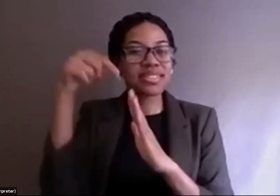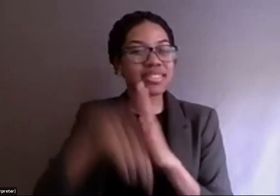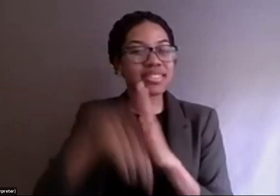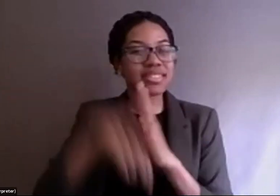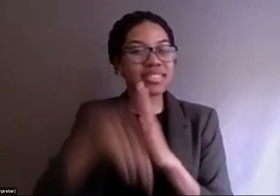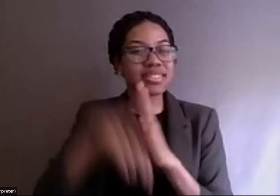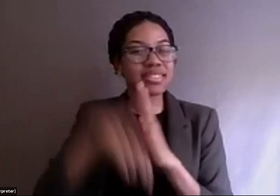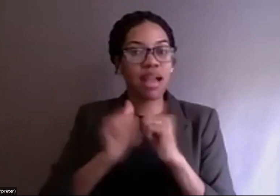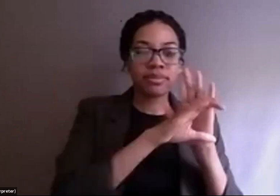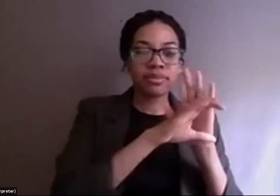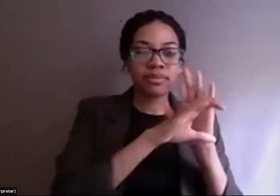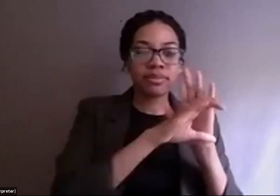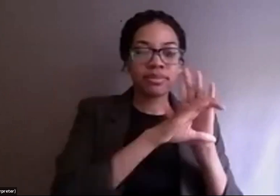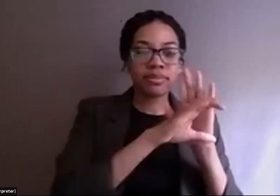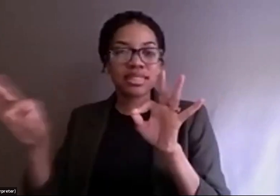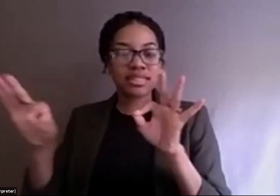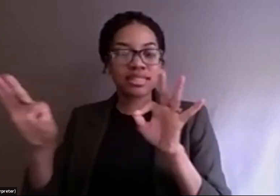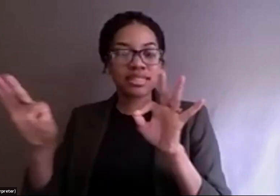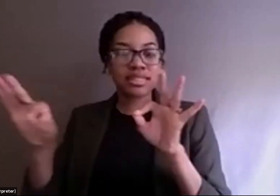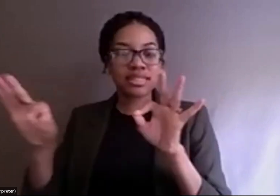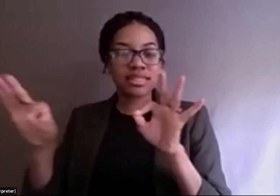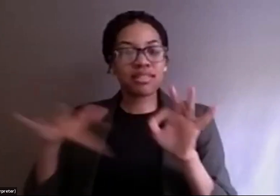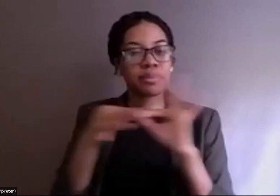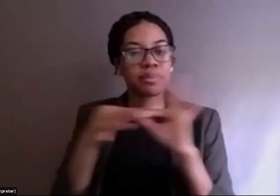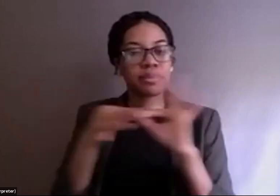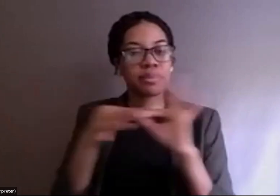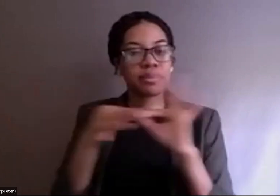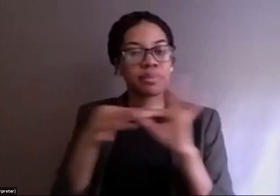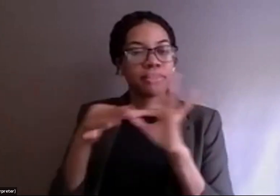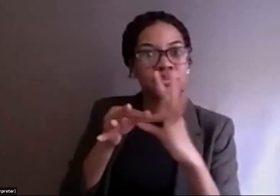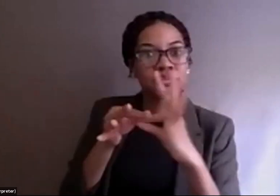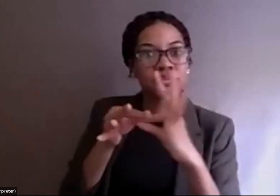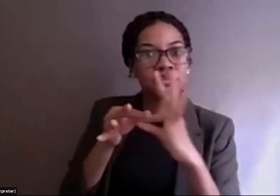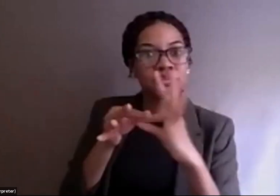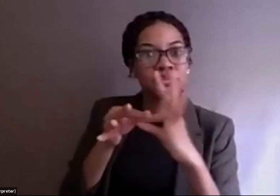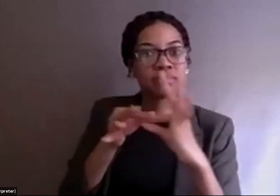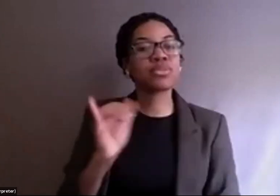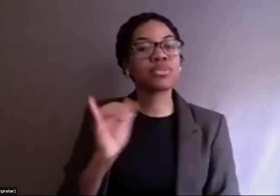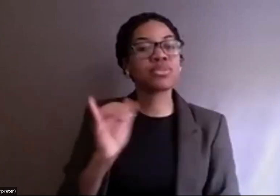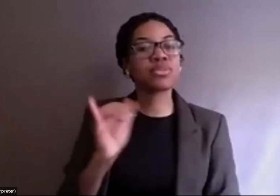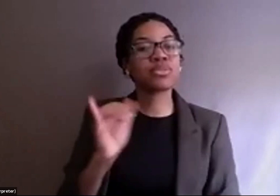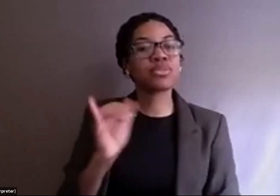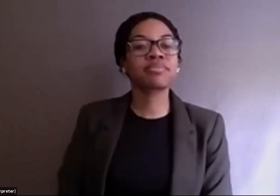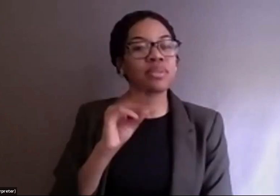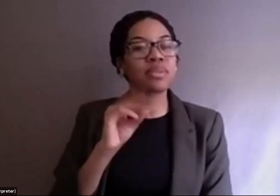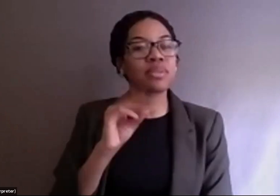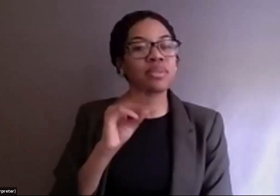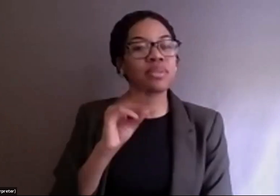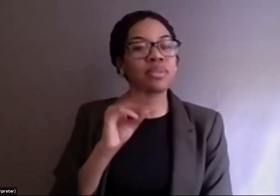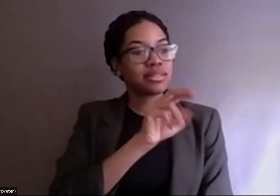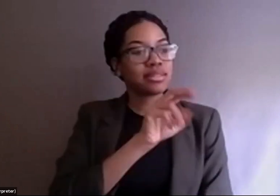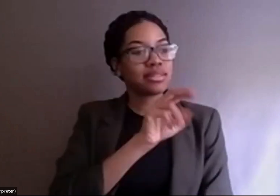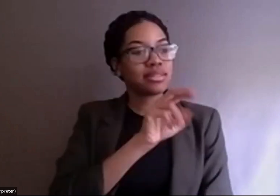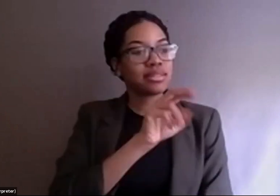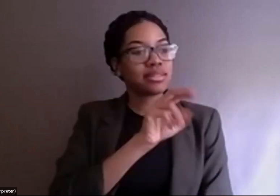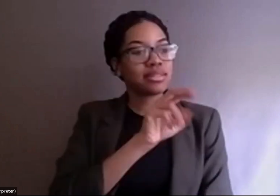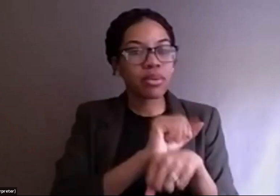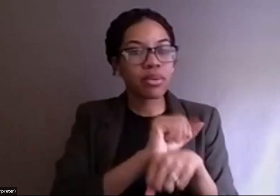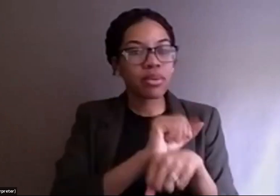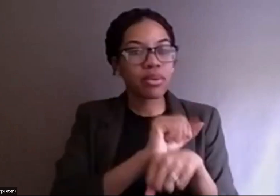see the parallels between the community organizing work of SNCC and then the work I get to do as a classroom teacher in